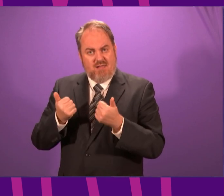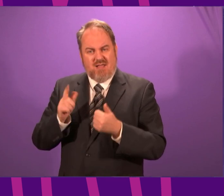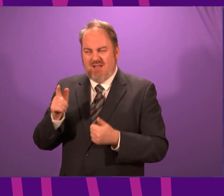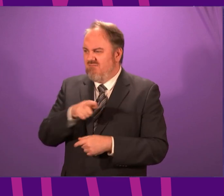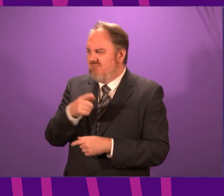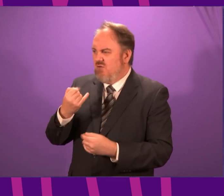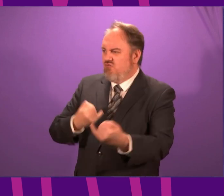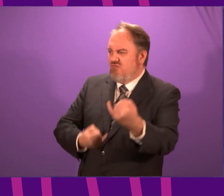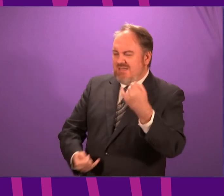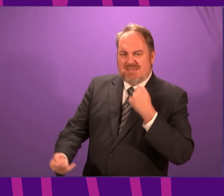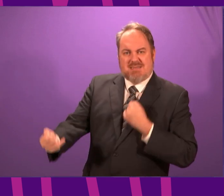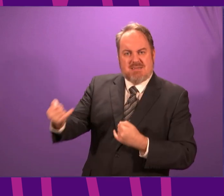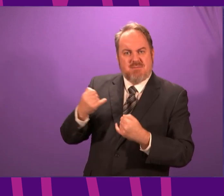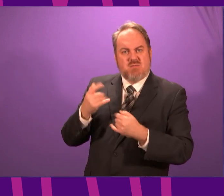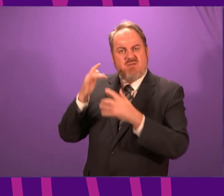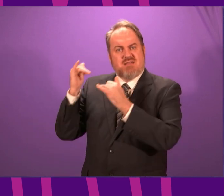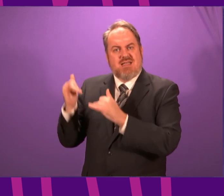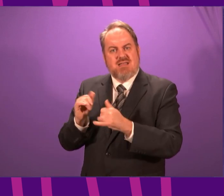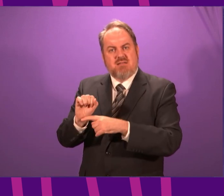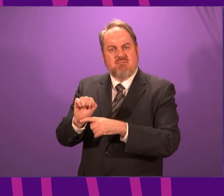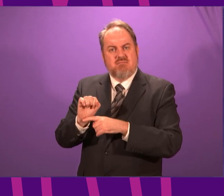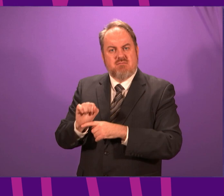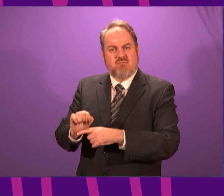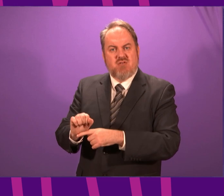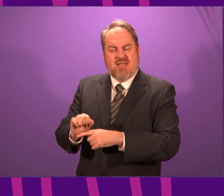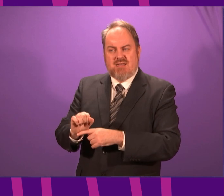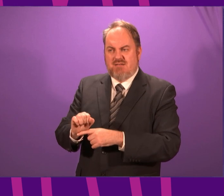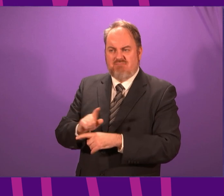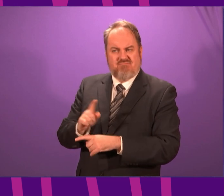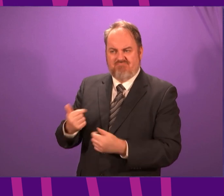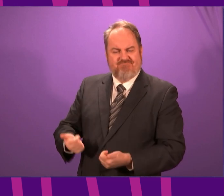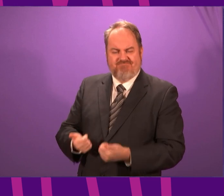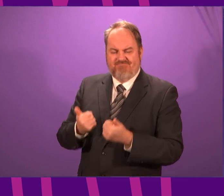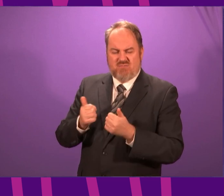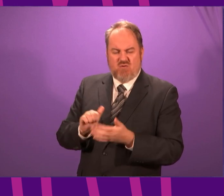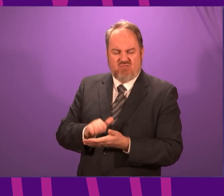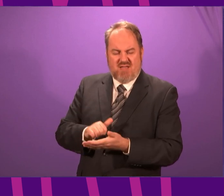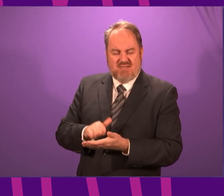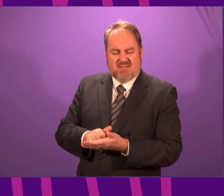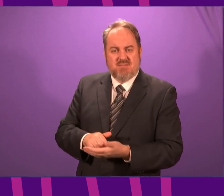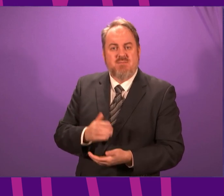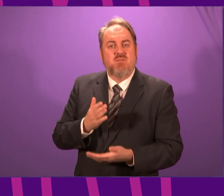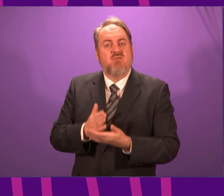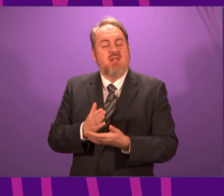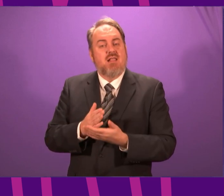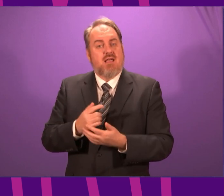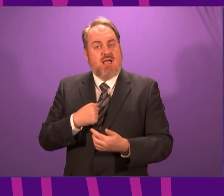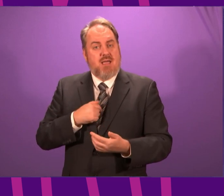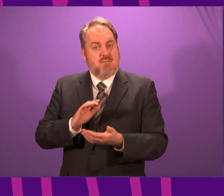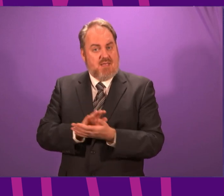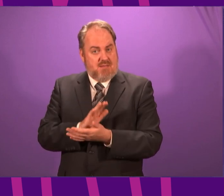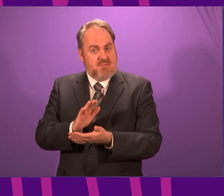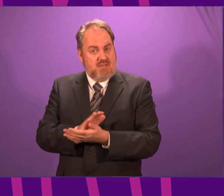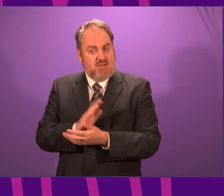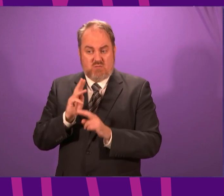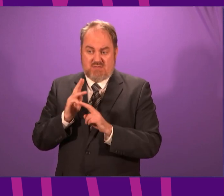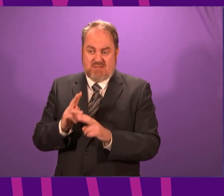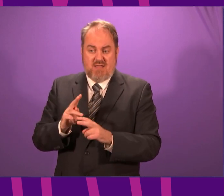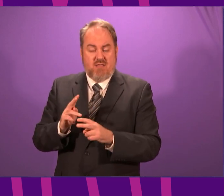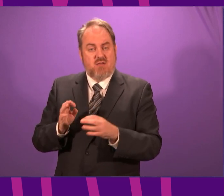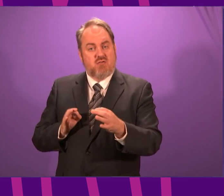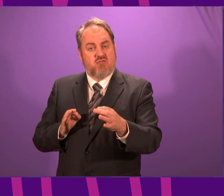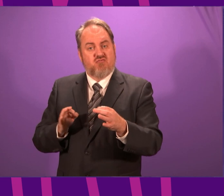aren't helping anybody. Now, as I was going to say, Presiding Officer, I fully welcome this strategic